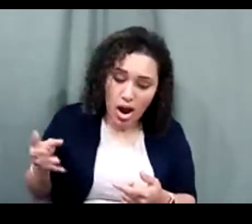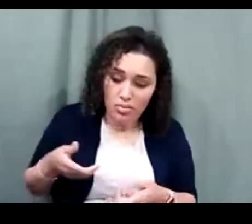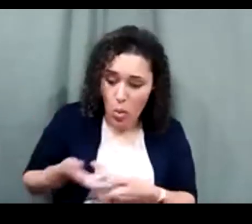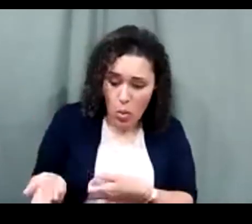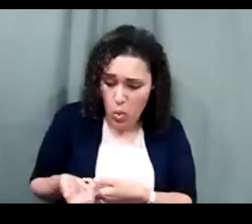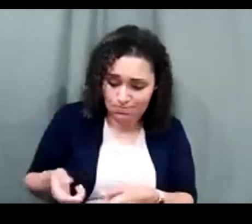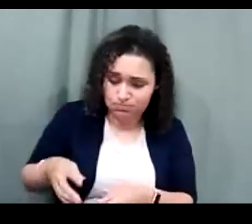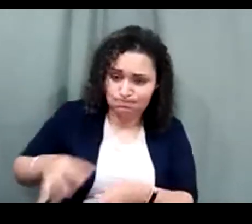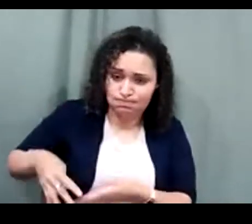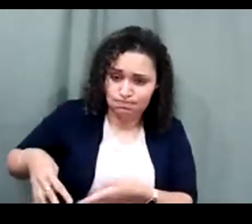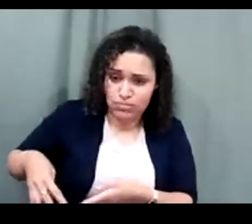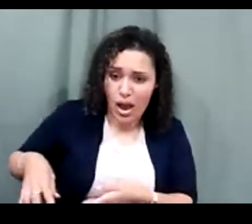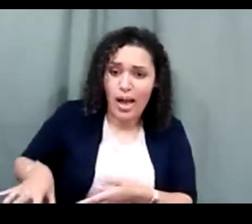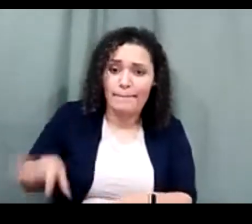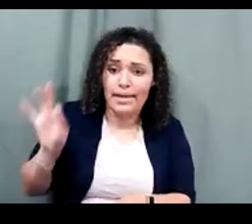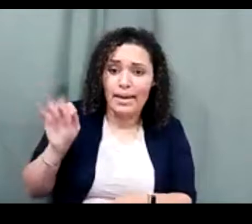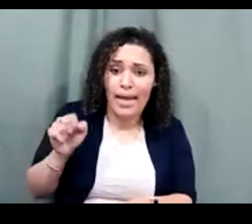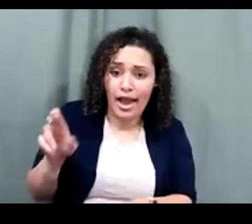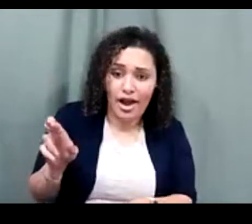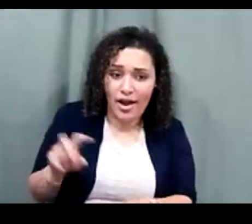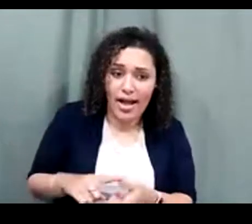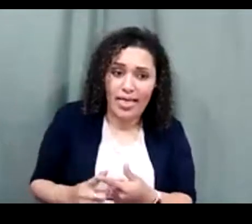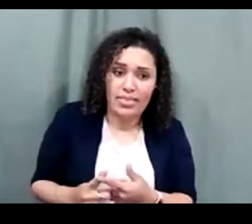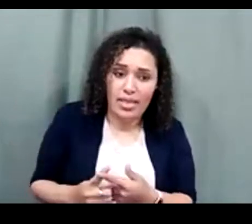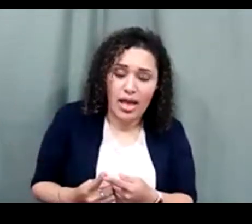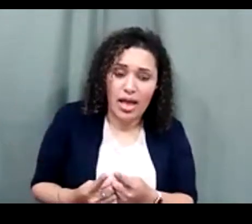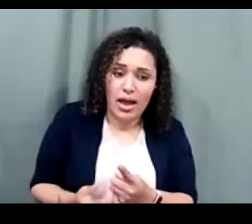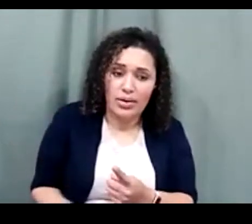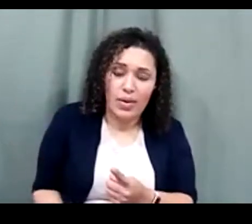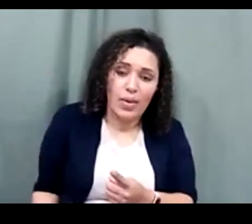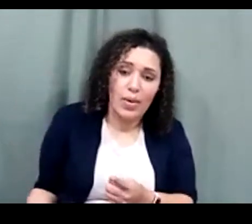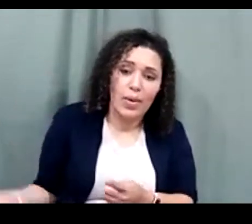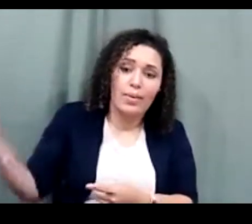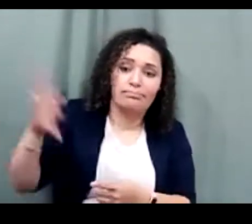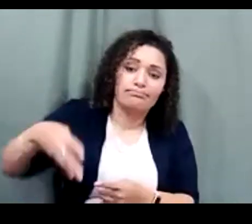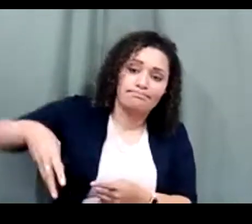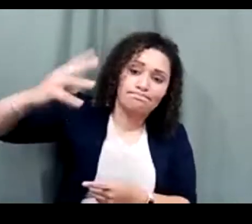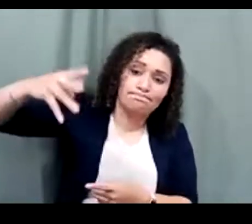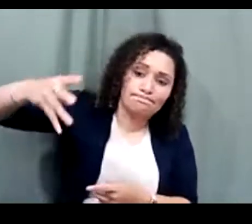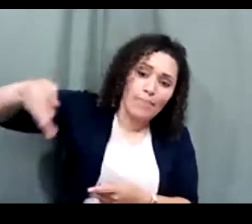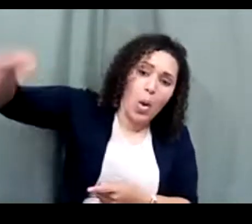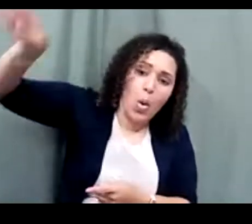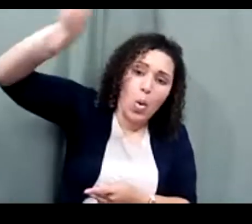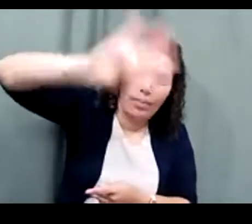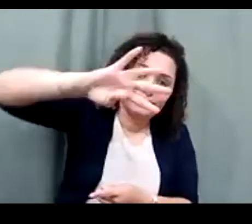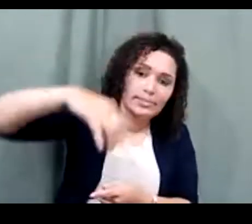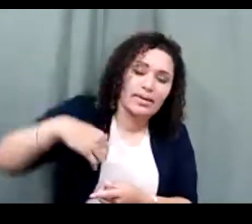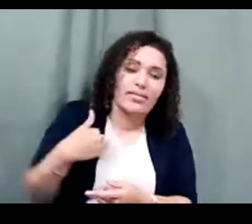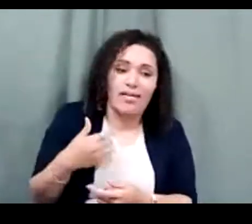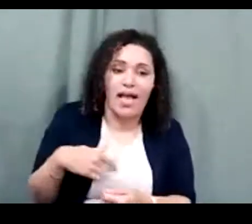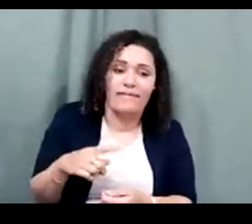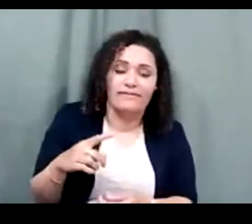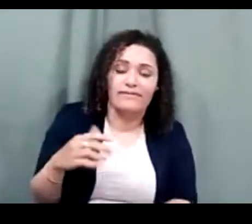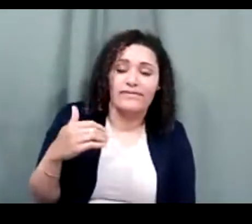and it's picking up air. And then we take it and we pump it back over the top of the tank. And then we have a little kind of sprinkler system on the top of the tank